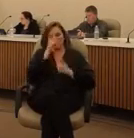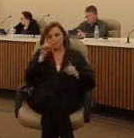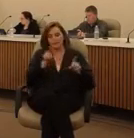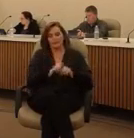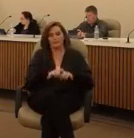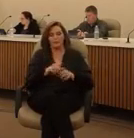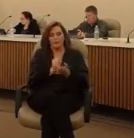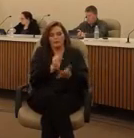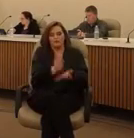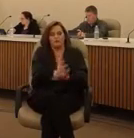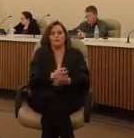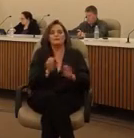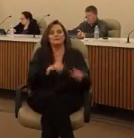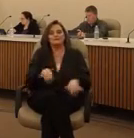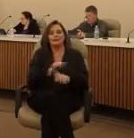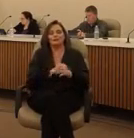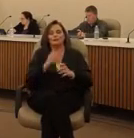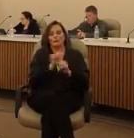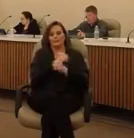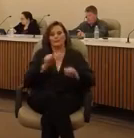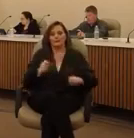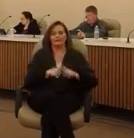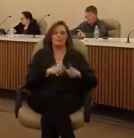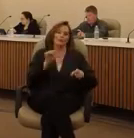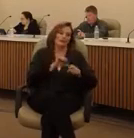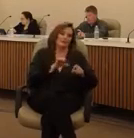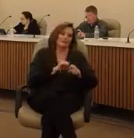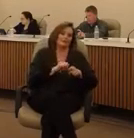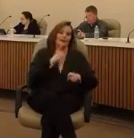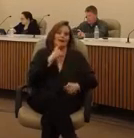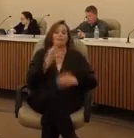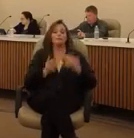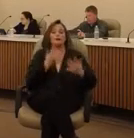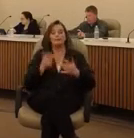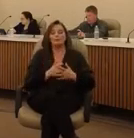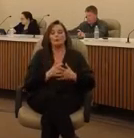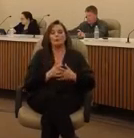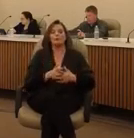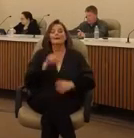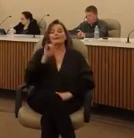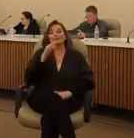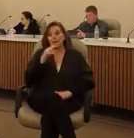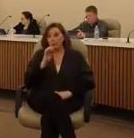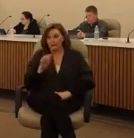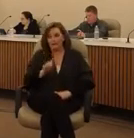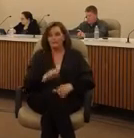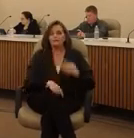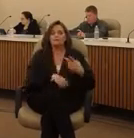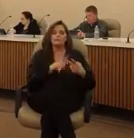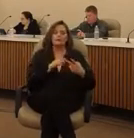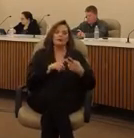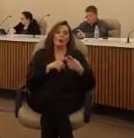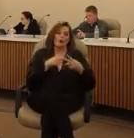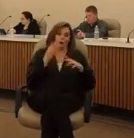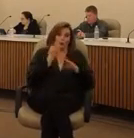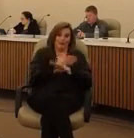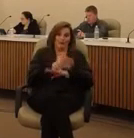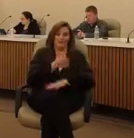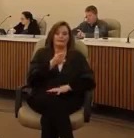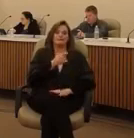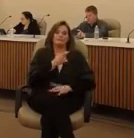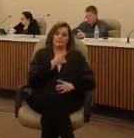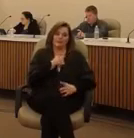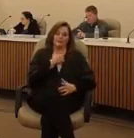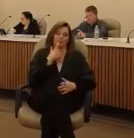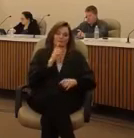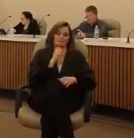approved standards of safety in the handling of gasoline and flammable liquids. During remodeling, safeguards shall be implemented to protect